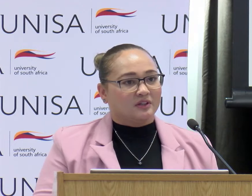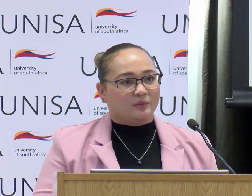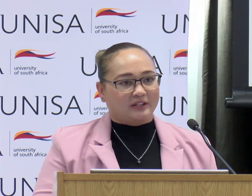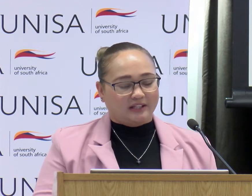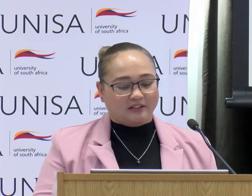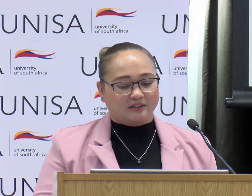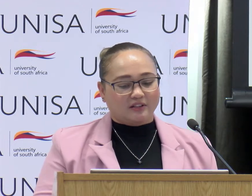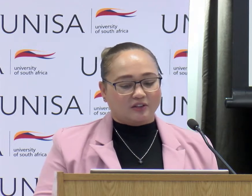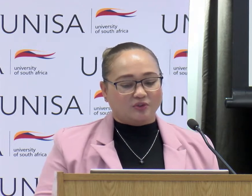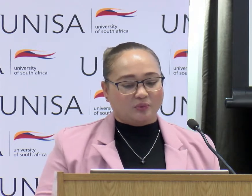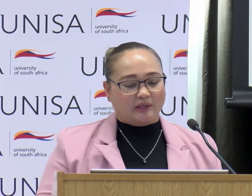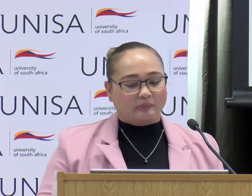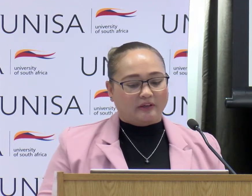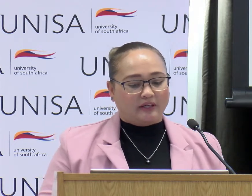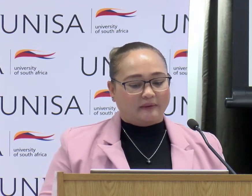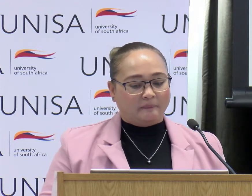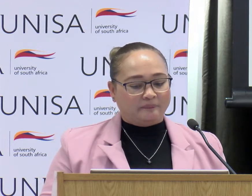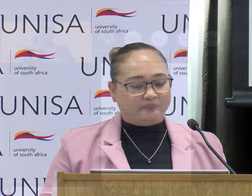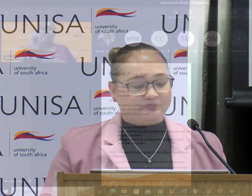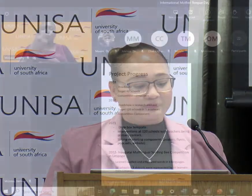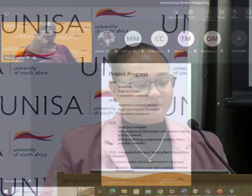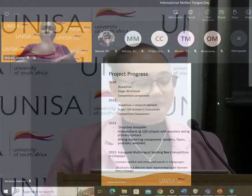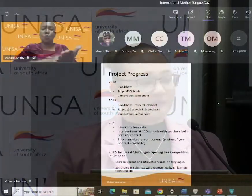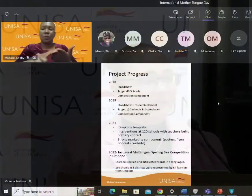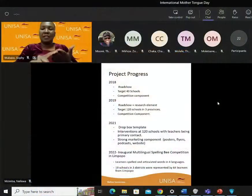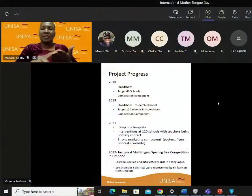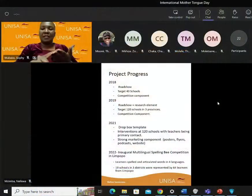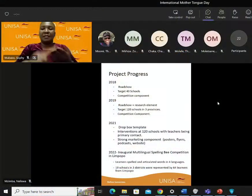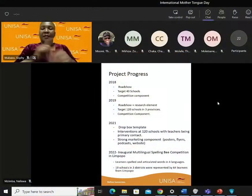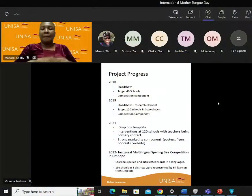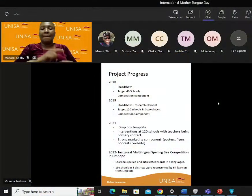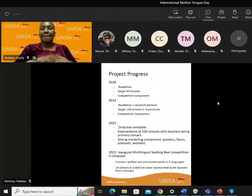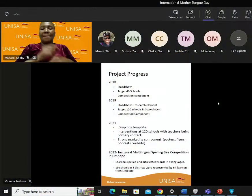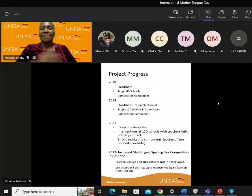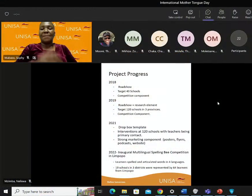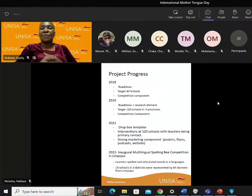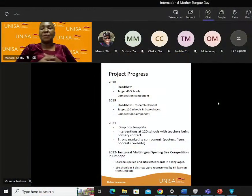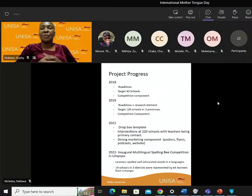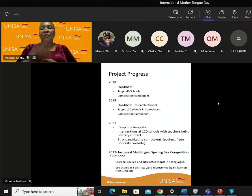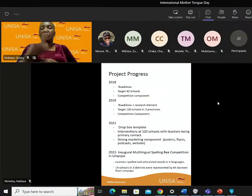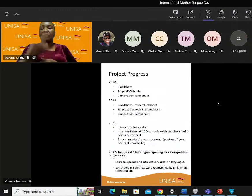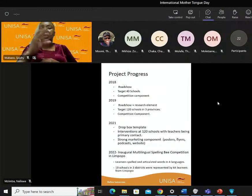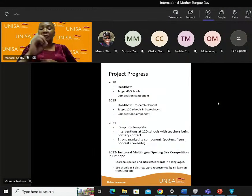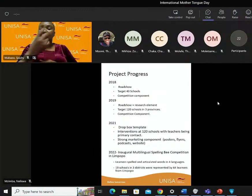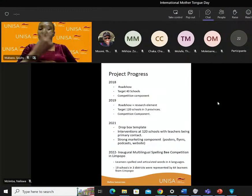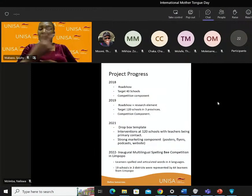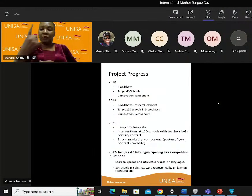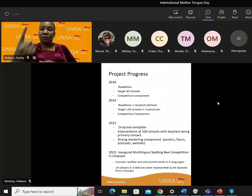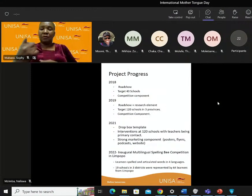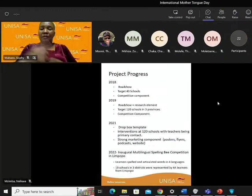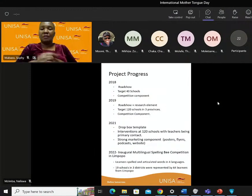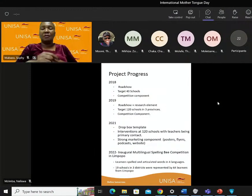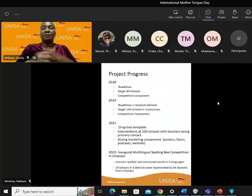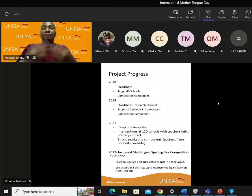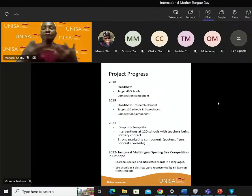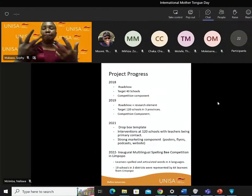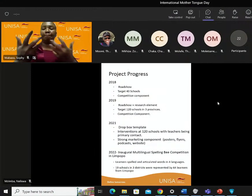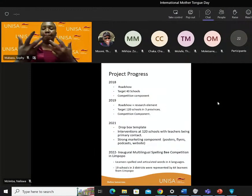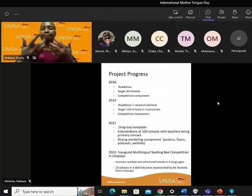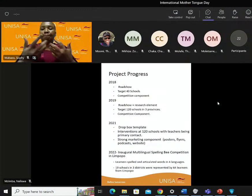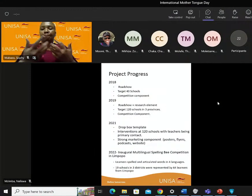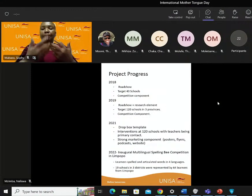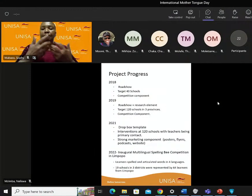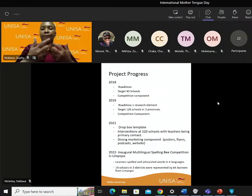schools within a 2-week period. In 2021, with the onslaught of